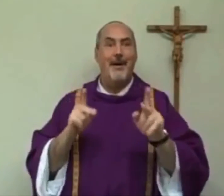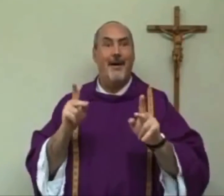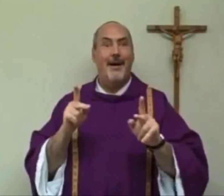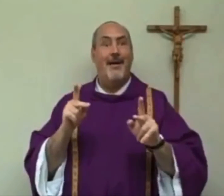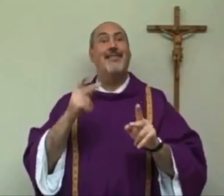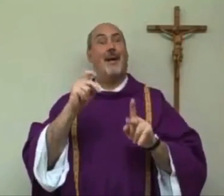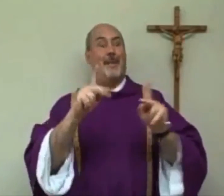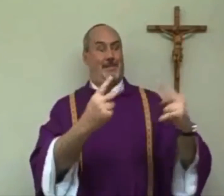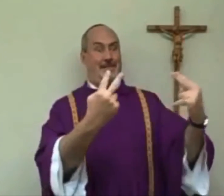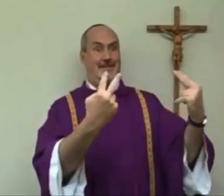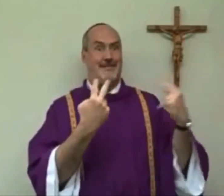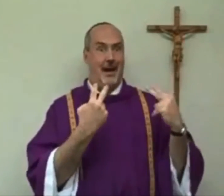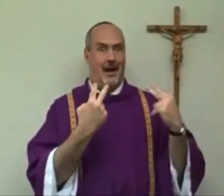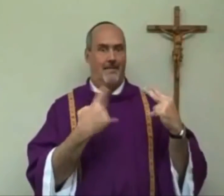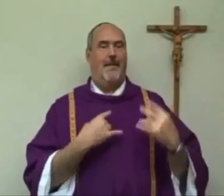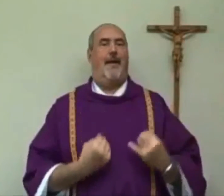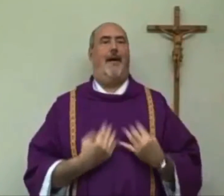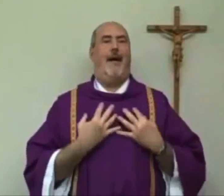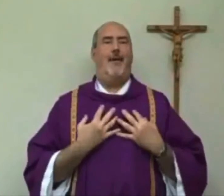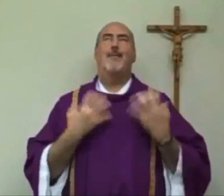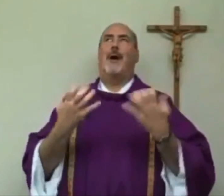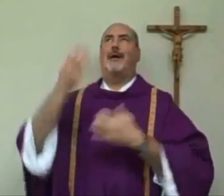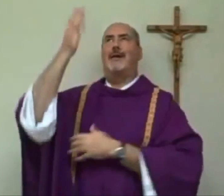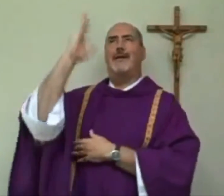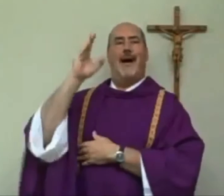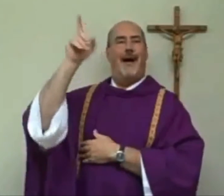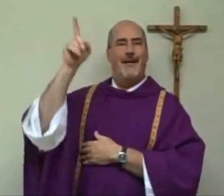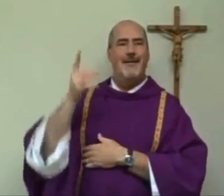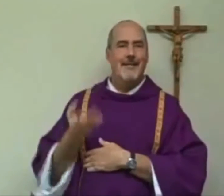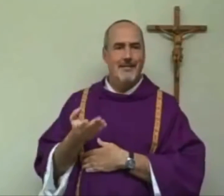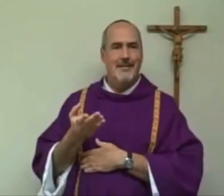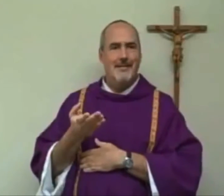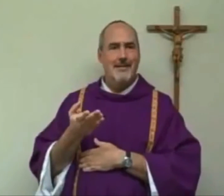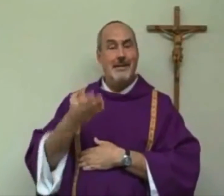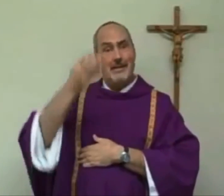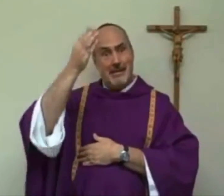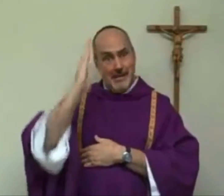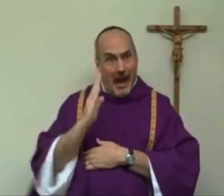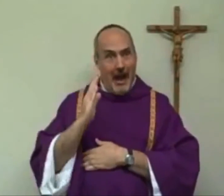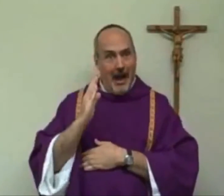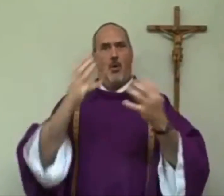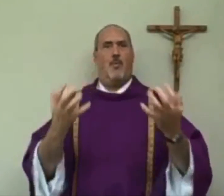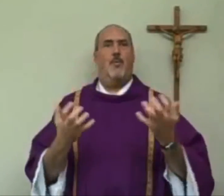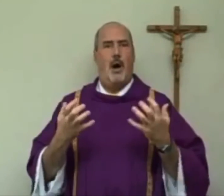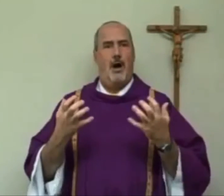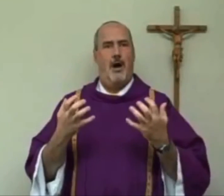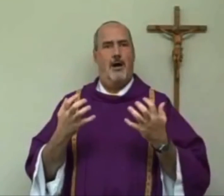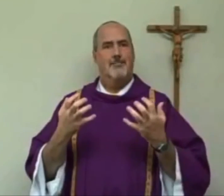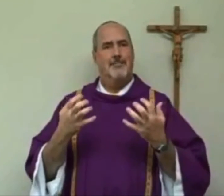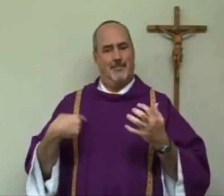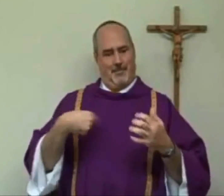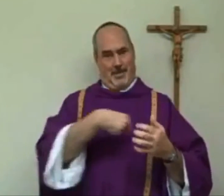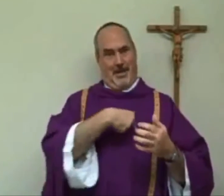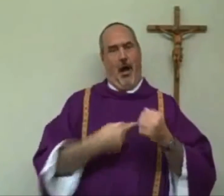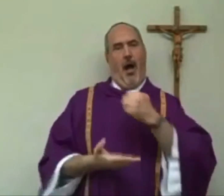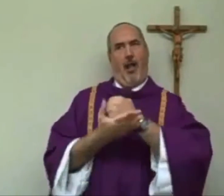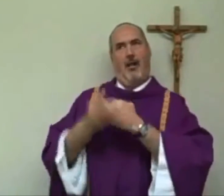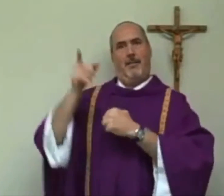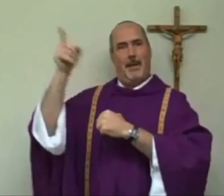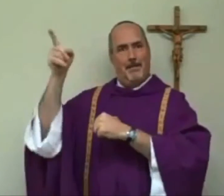us be kind and loving to other people. And when people see that, they're inspired by that and want to know God. God